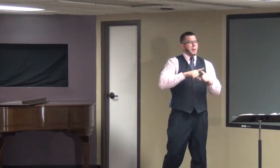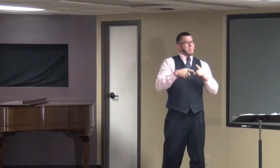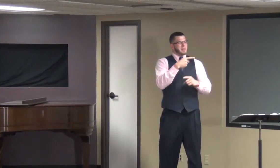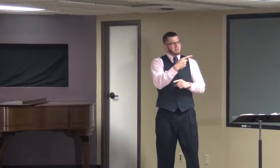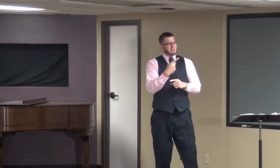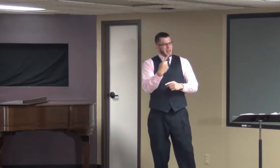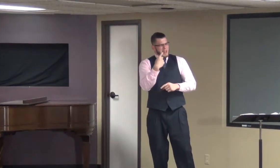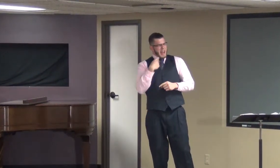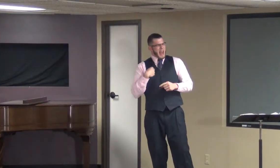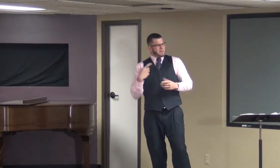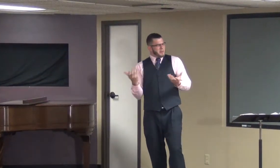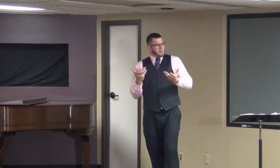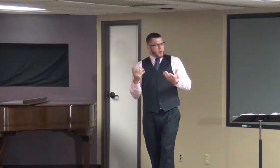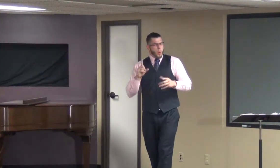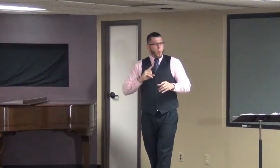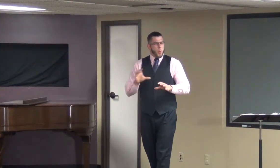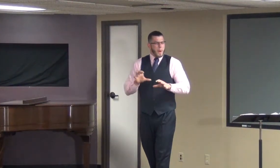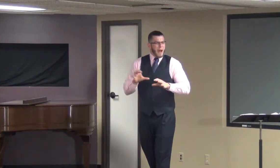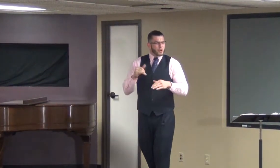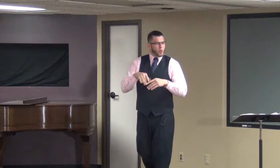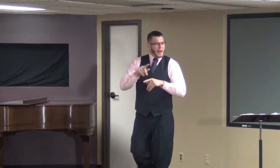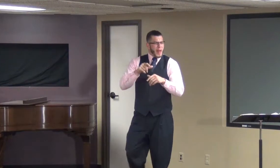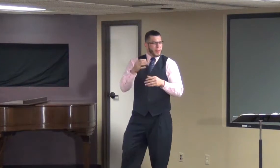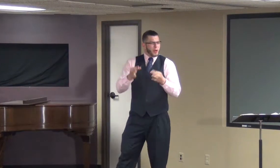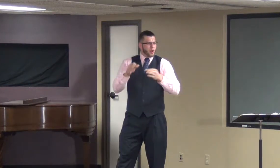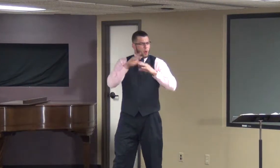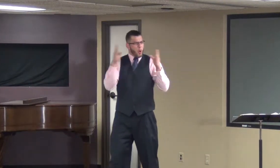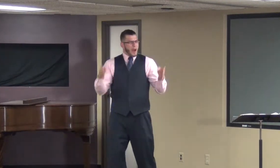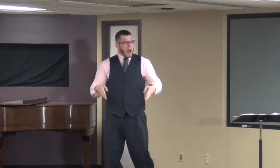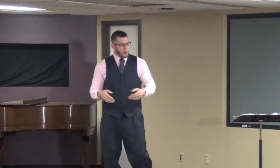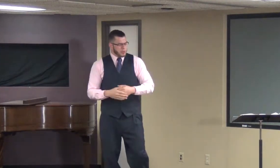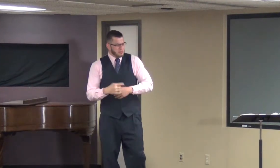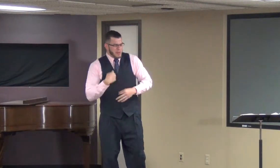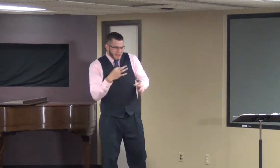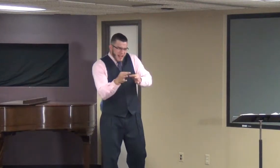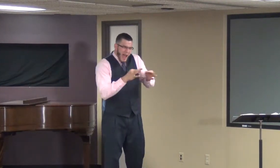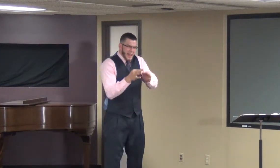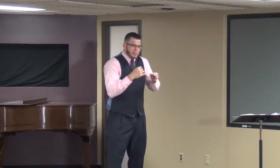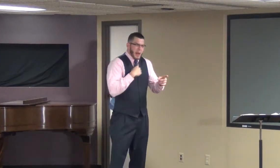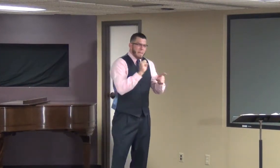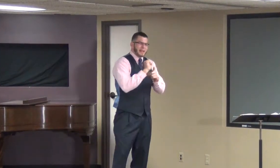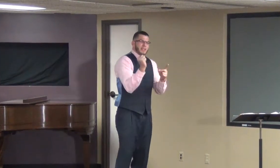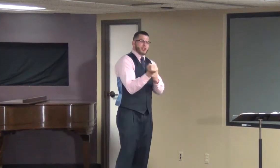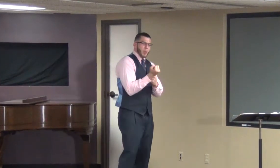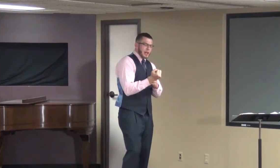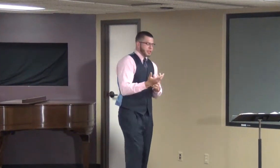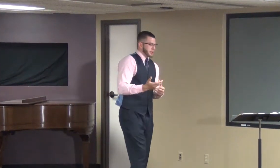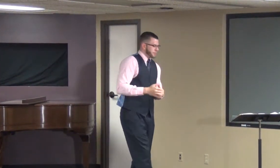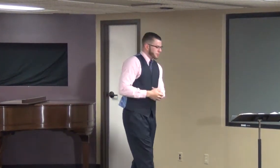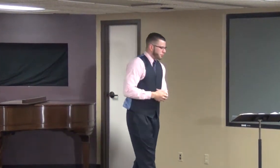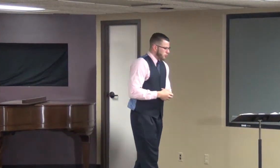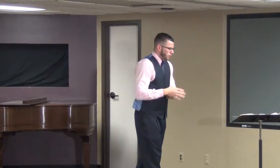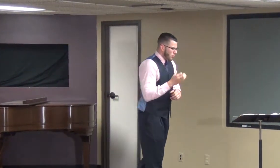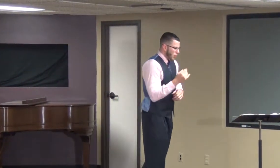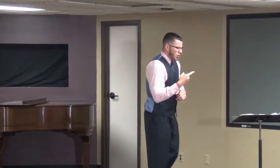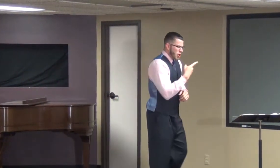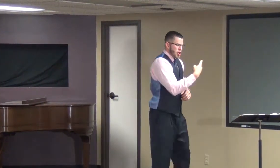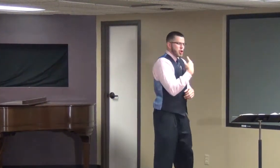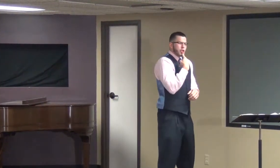but he asked me, what am I doing at the courthouse? I explained my situation. So